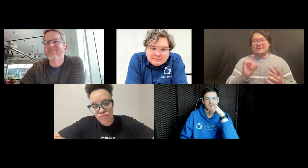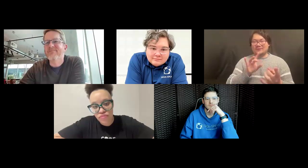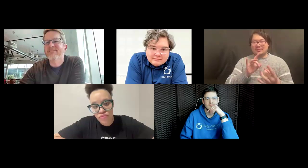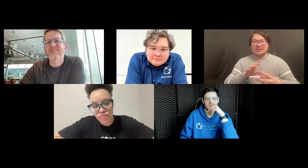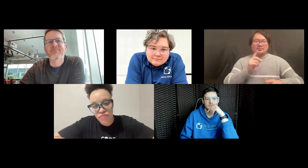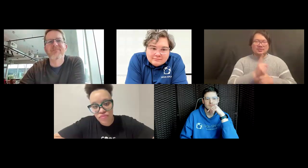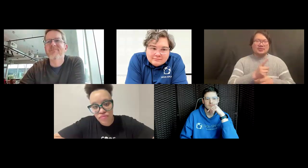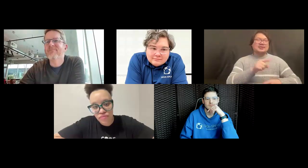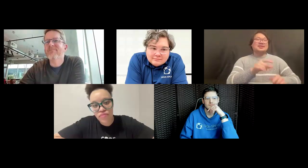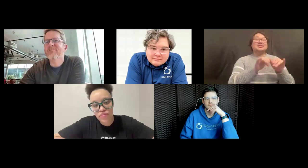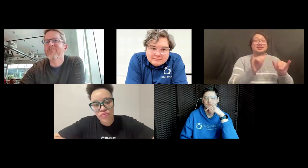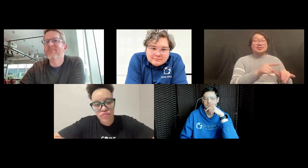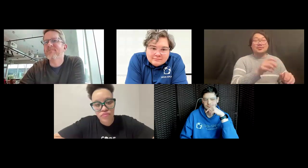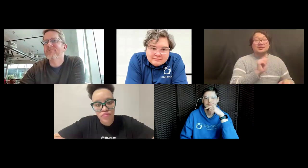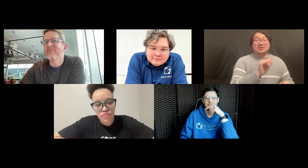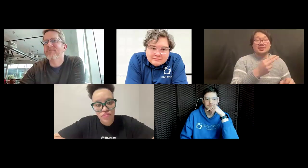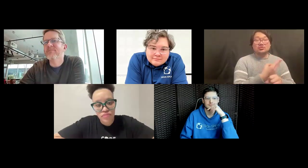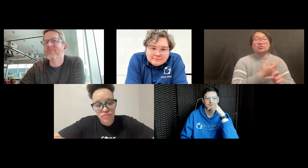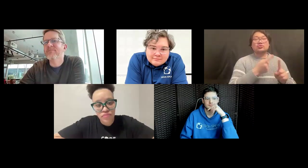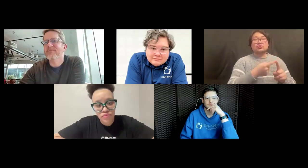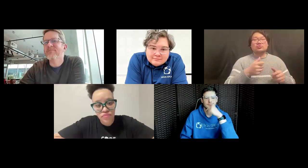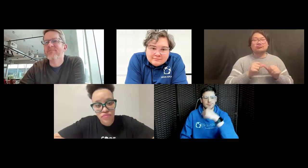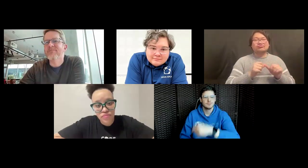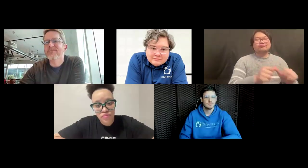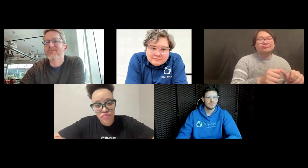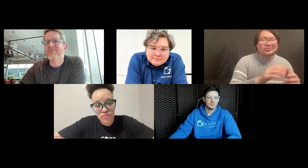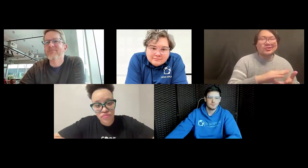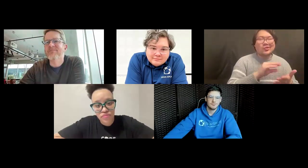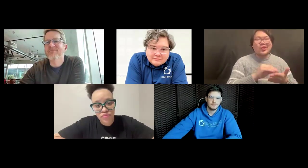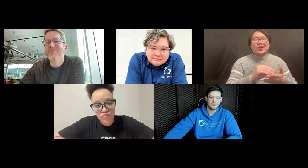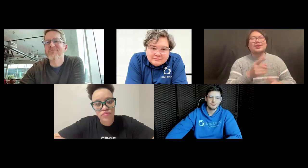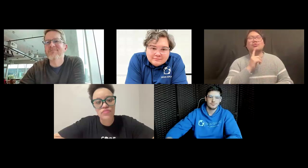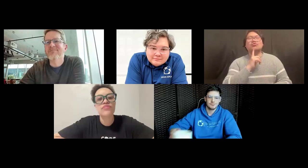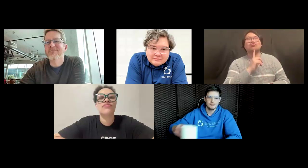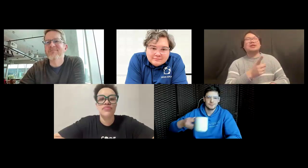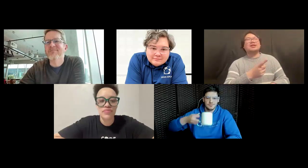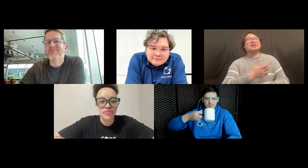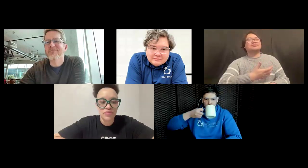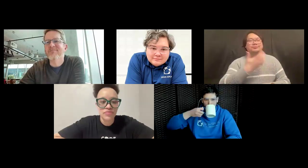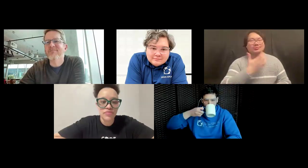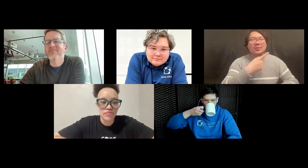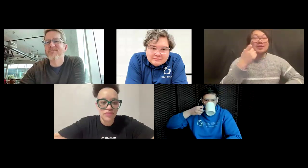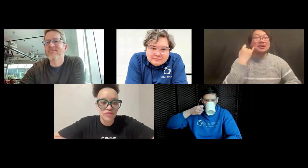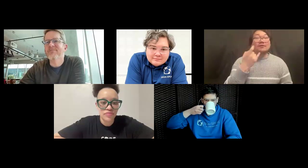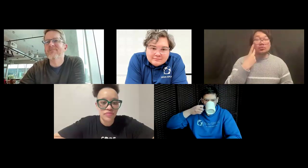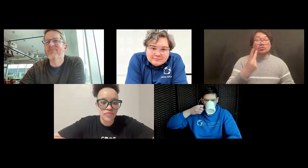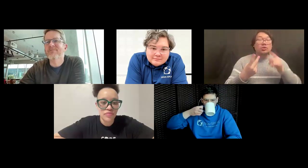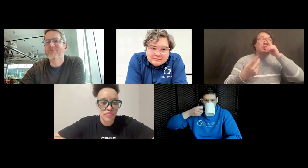reinforcement learning through feedback through the user's continuous usage. So really, it's